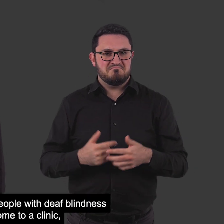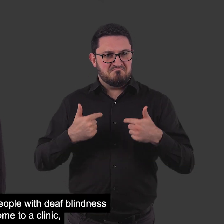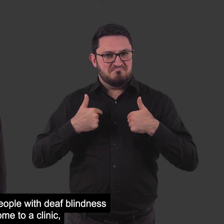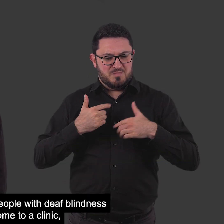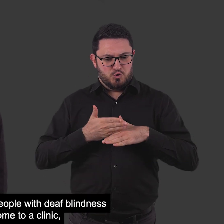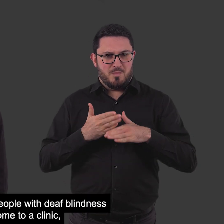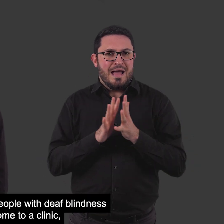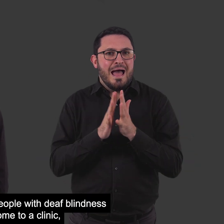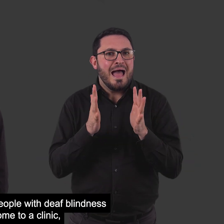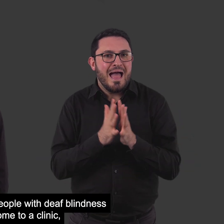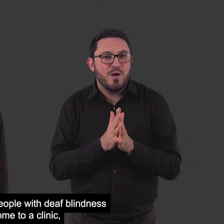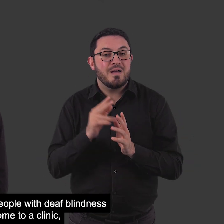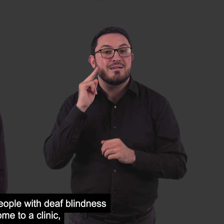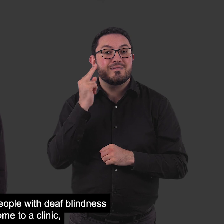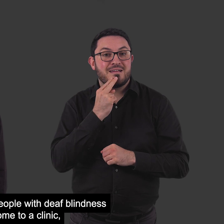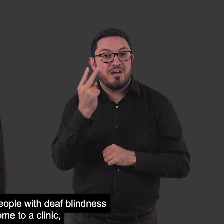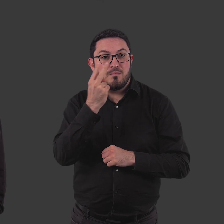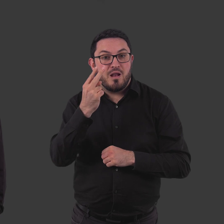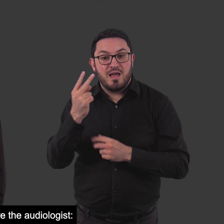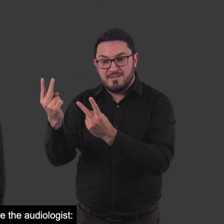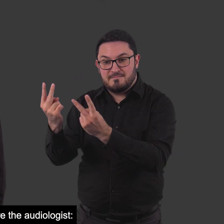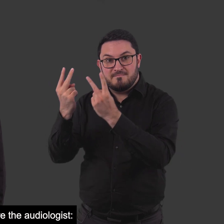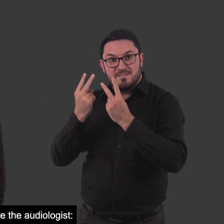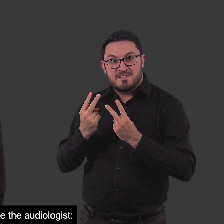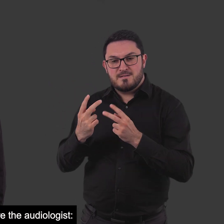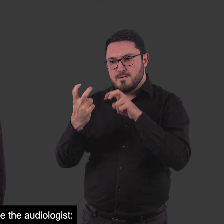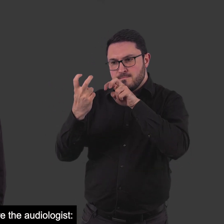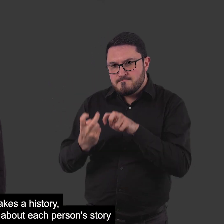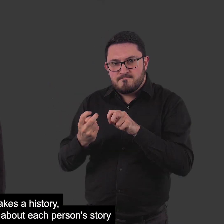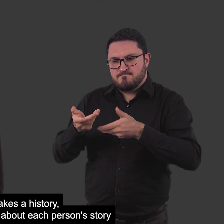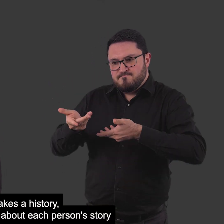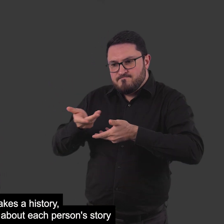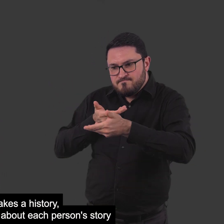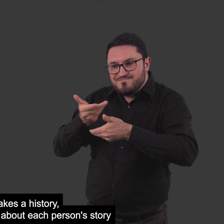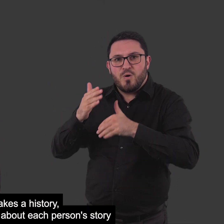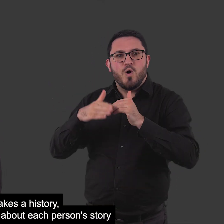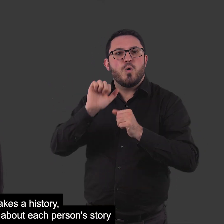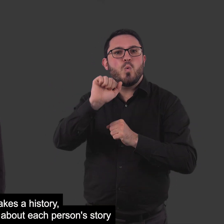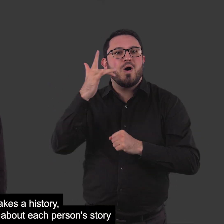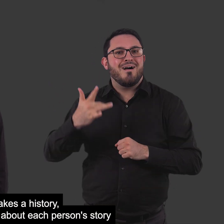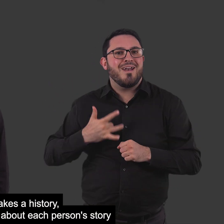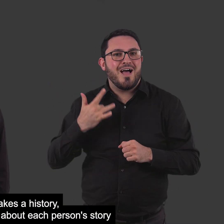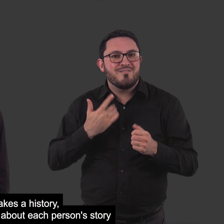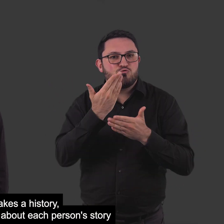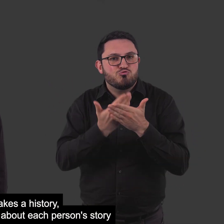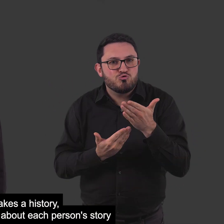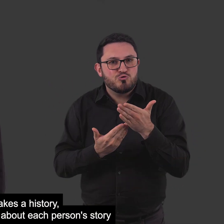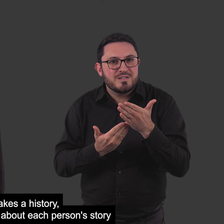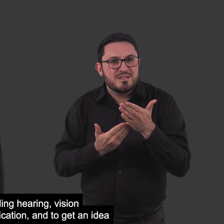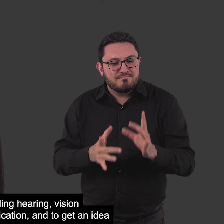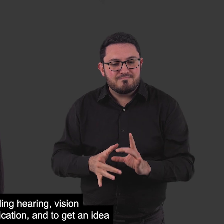To do this, people with deaf blindness come to a clinic where the audiologist takes a history to learn more about each